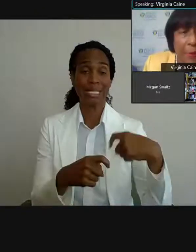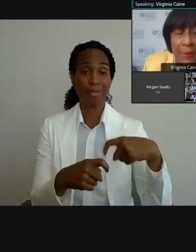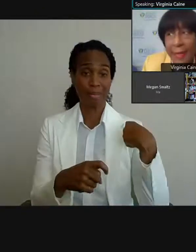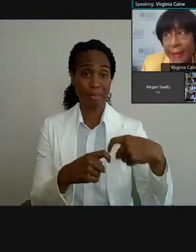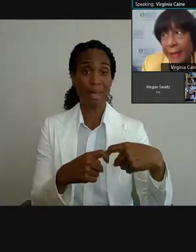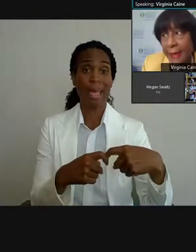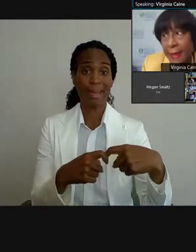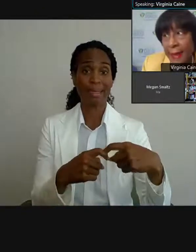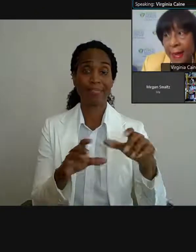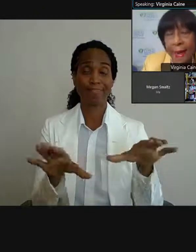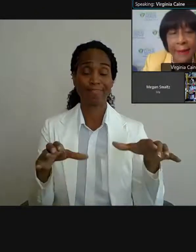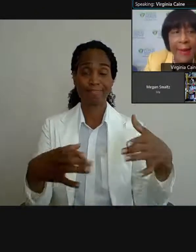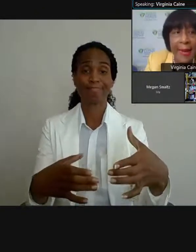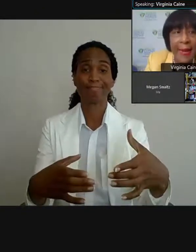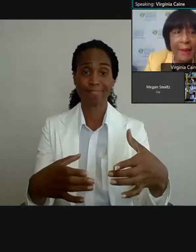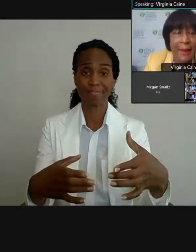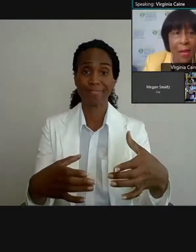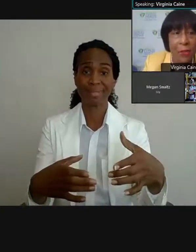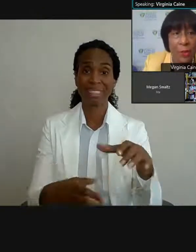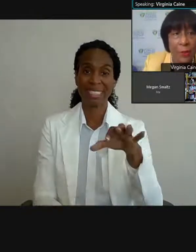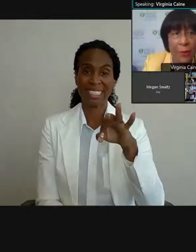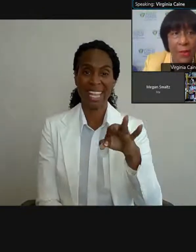Latino population at